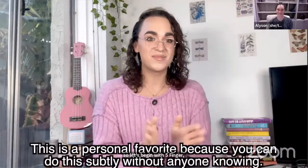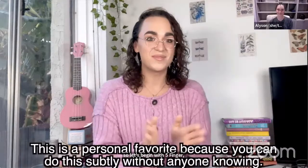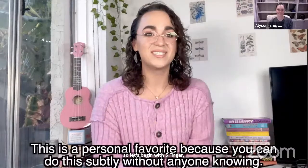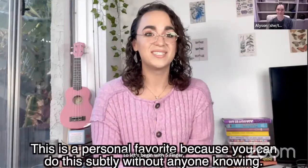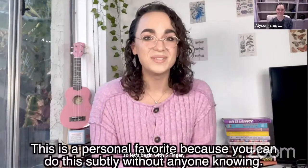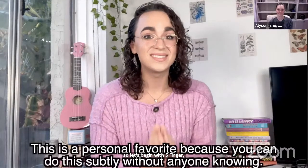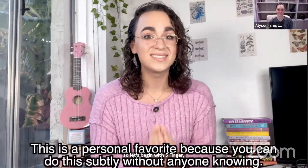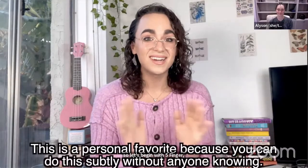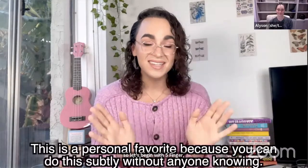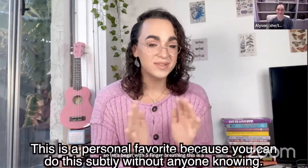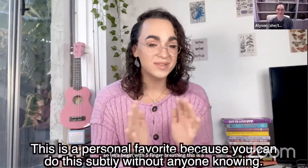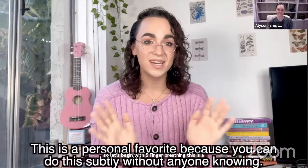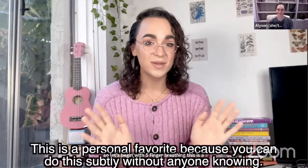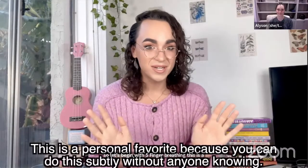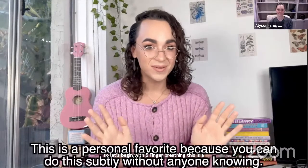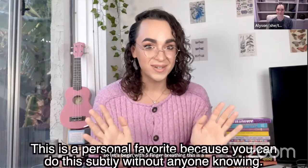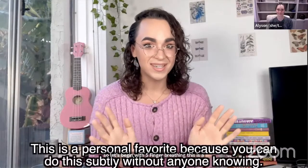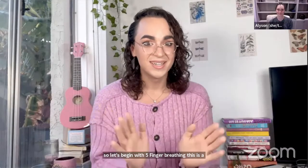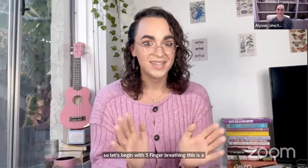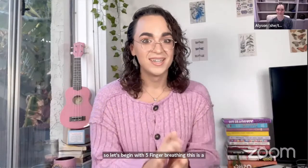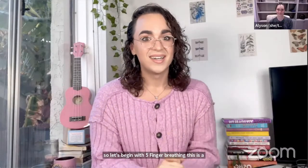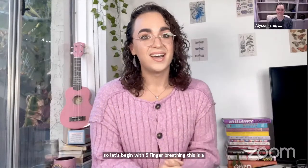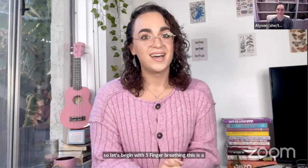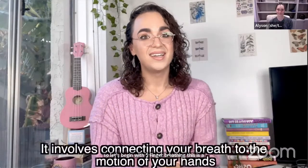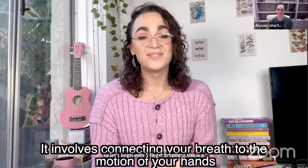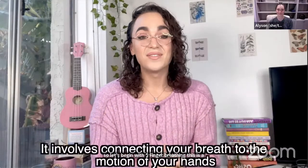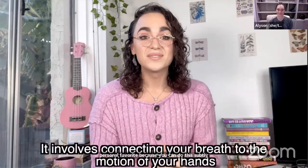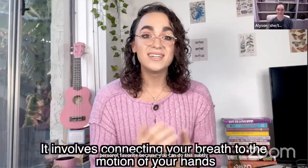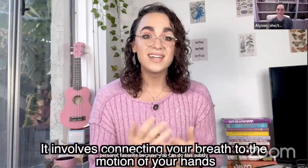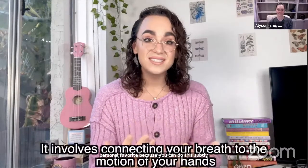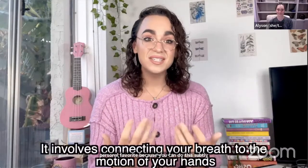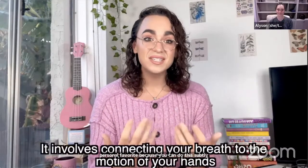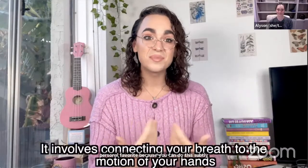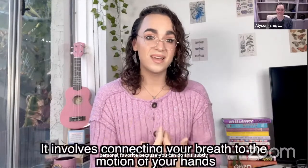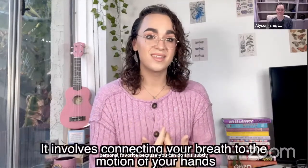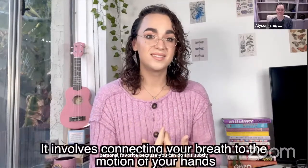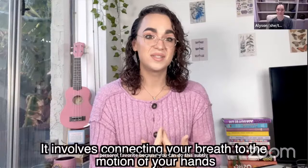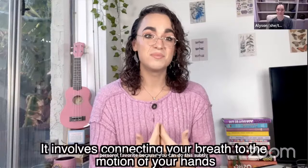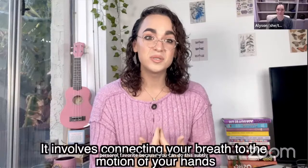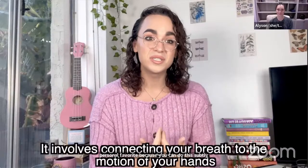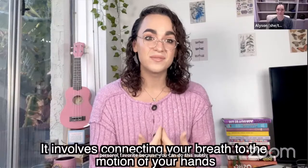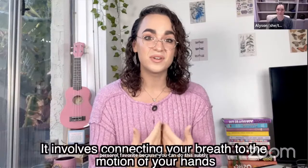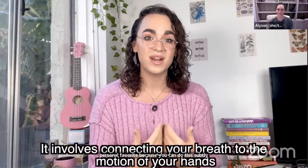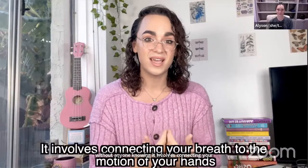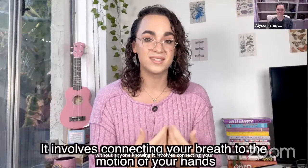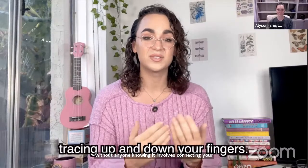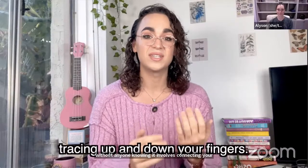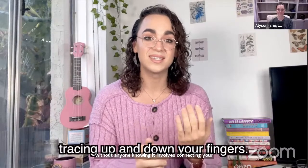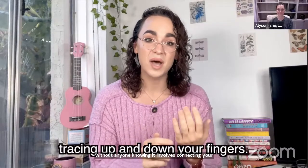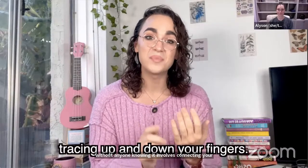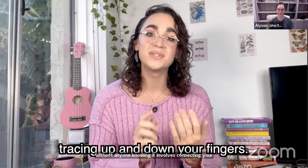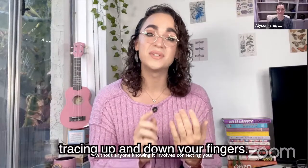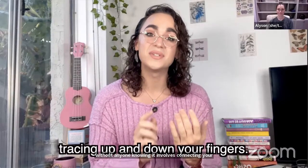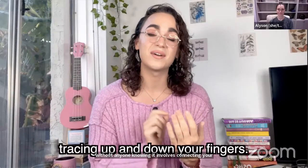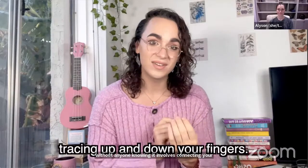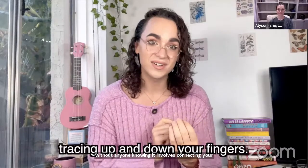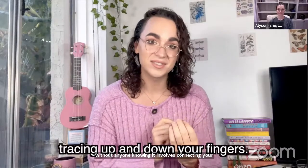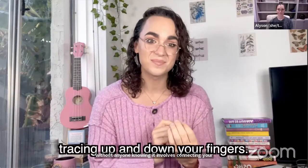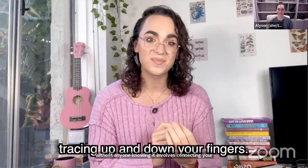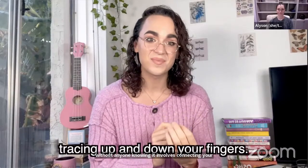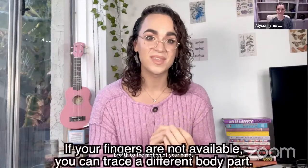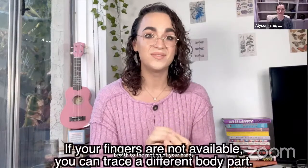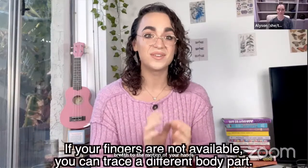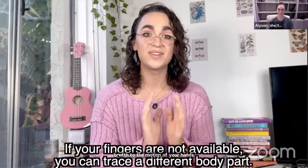favorite because you can do this subtly without anyone knowing. It involves connecting your breath to the motion of your hands tracing up and down your